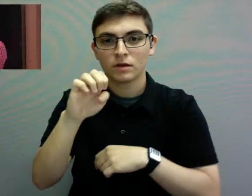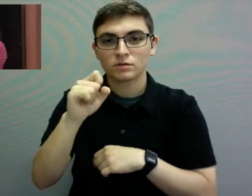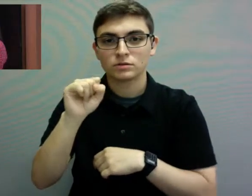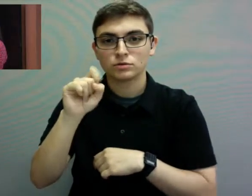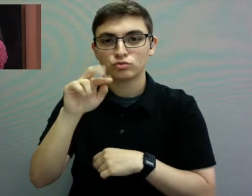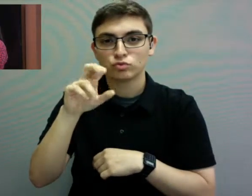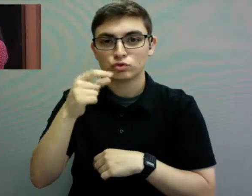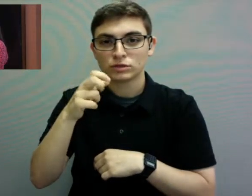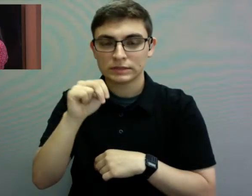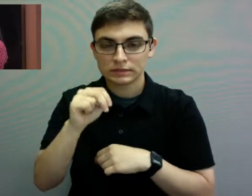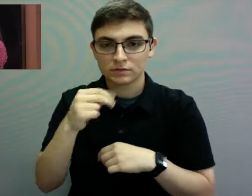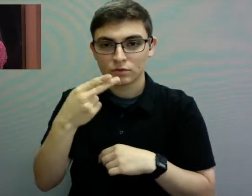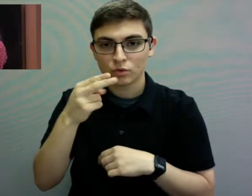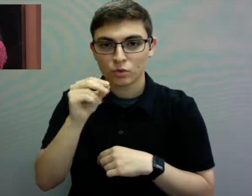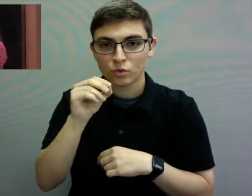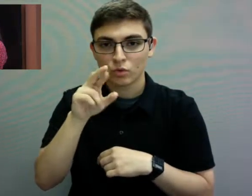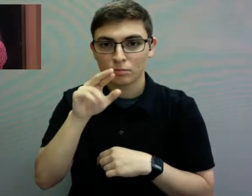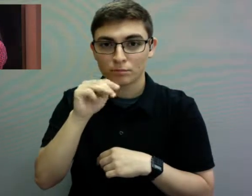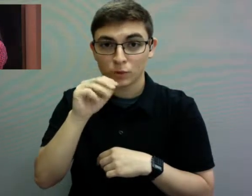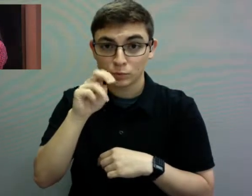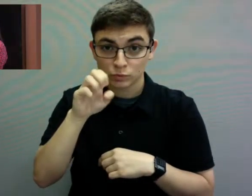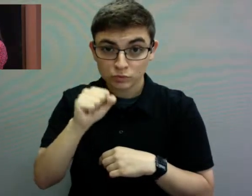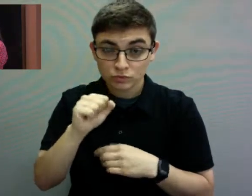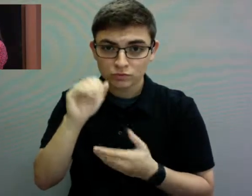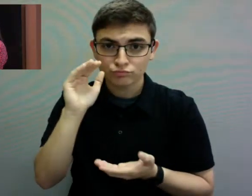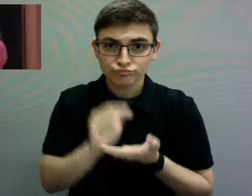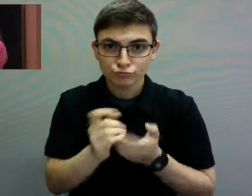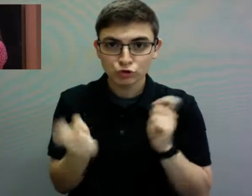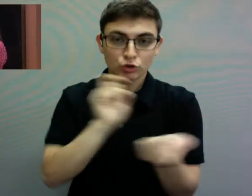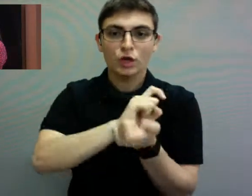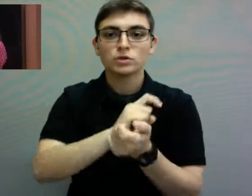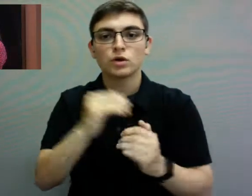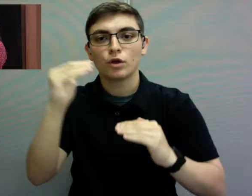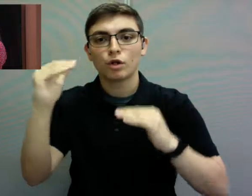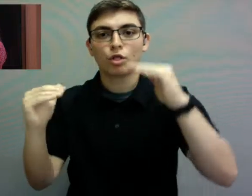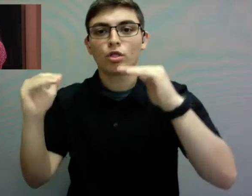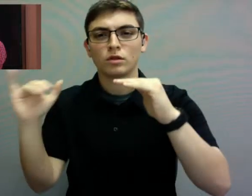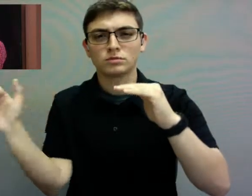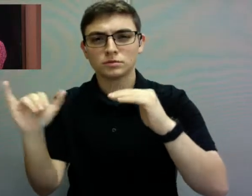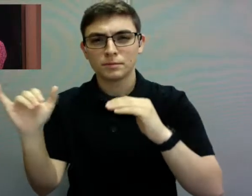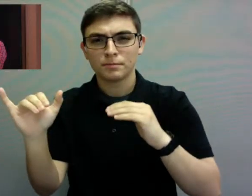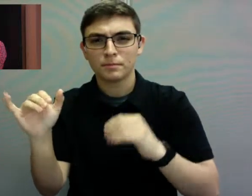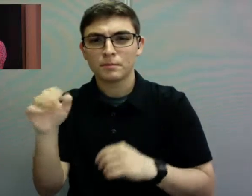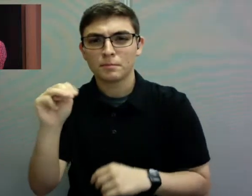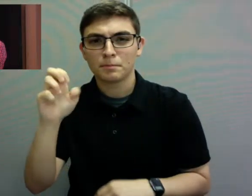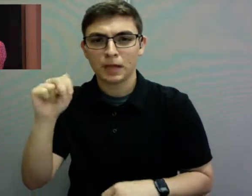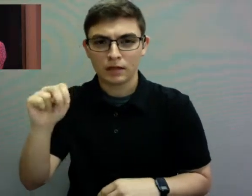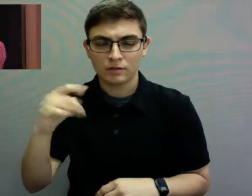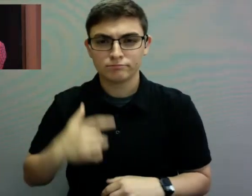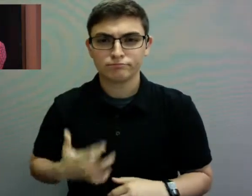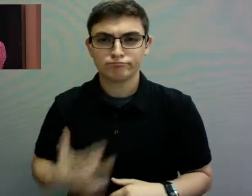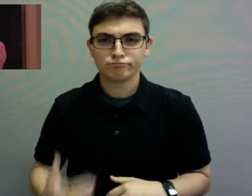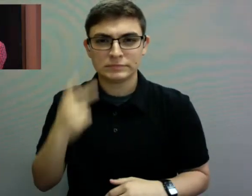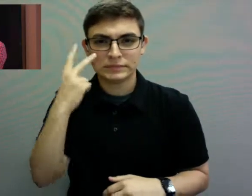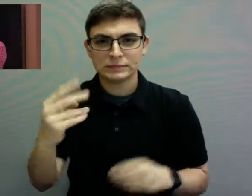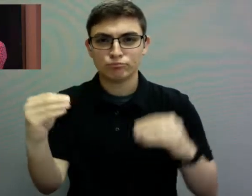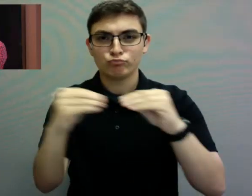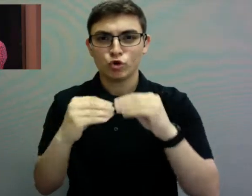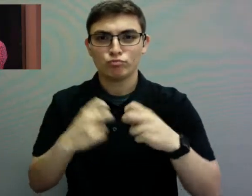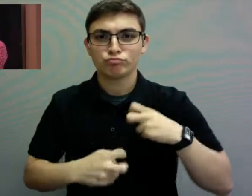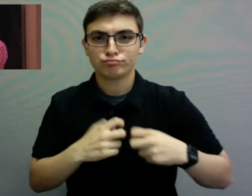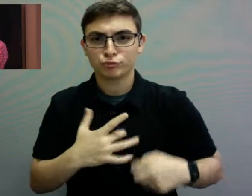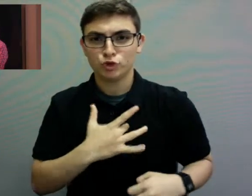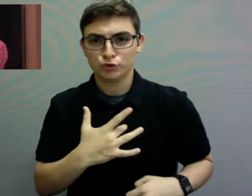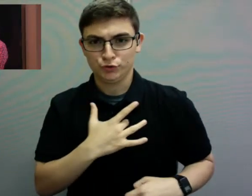with the men. You know, they've done, and I won't go into it now, but they've done lots of studies about trying to give women estrogen to see if that